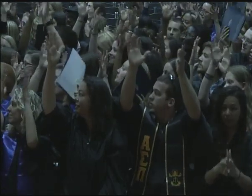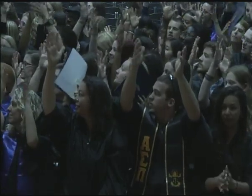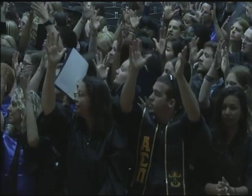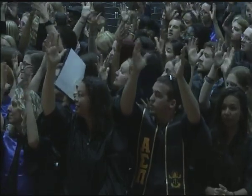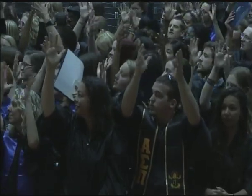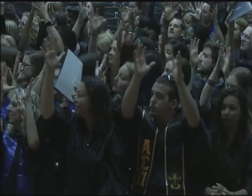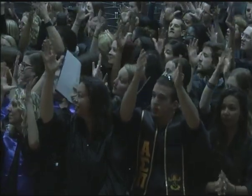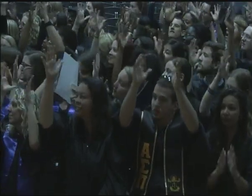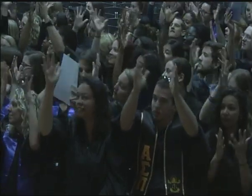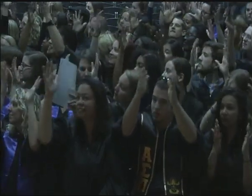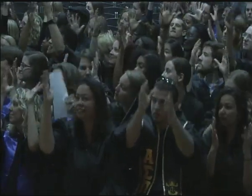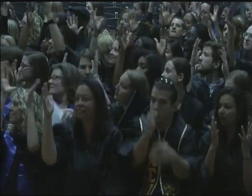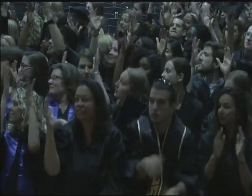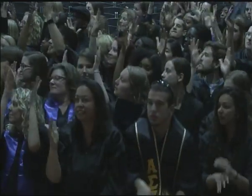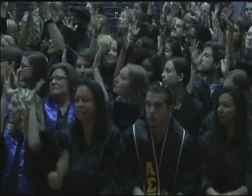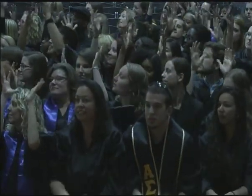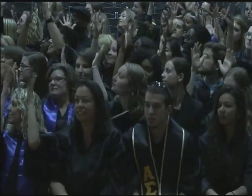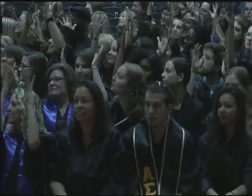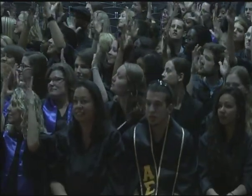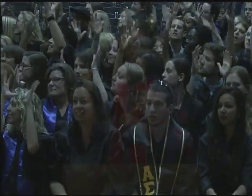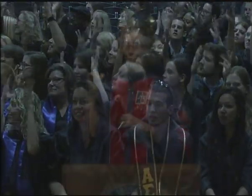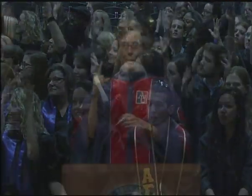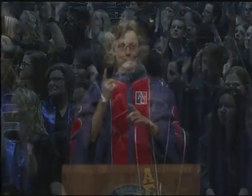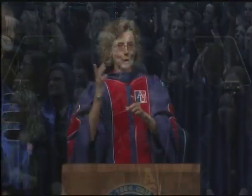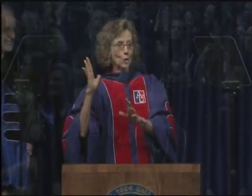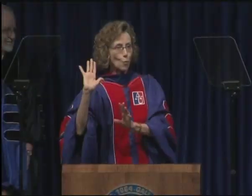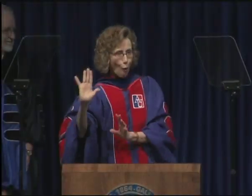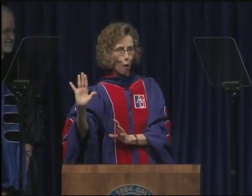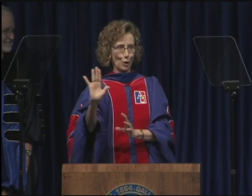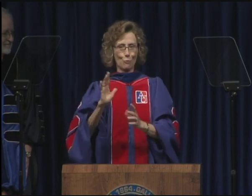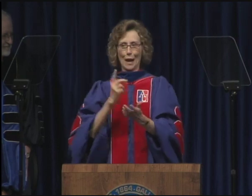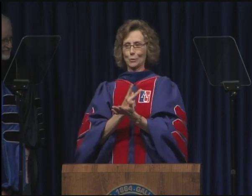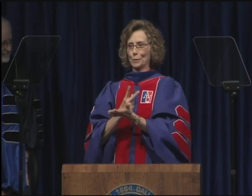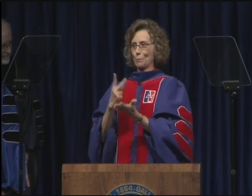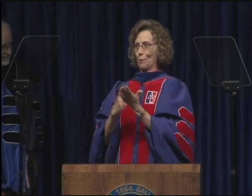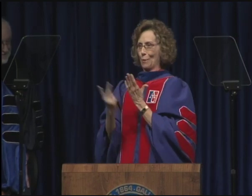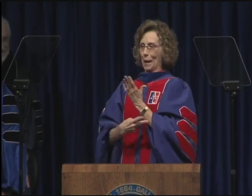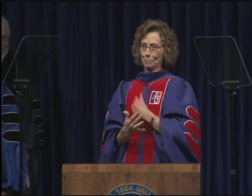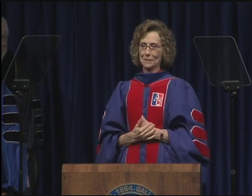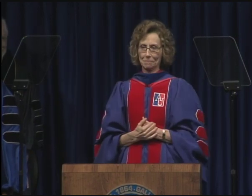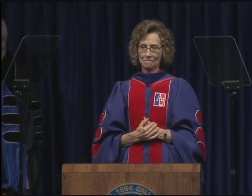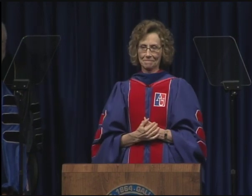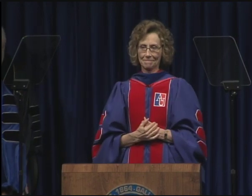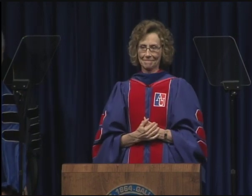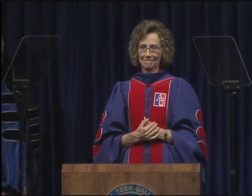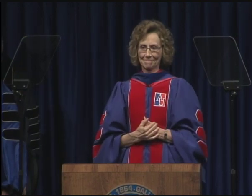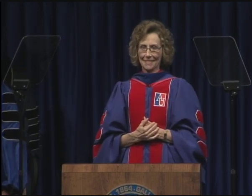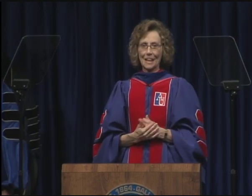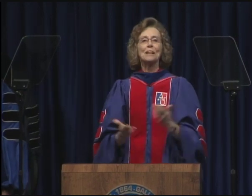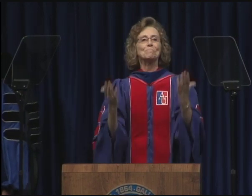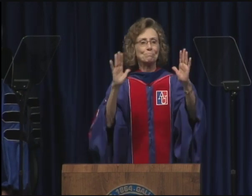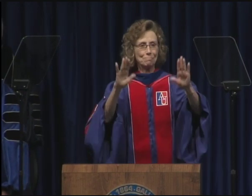efforts of the faculty and staff from your graduate programs.